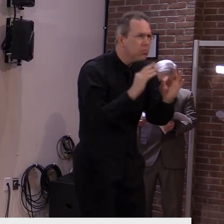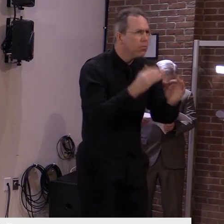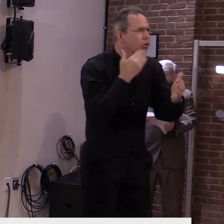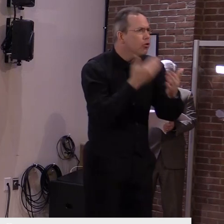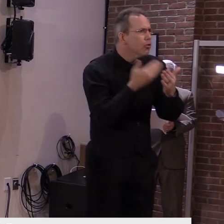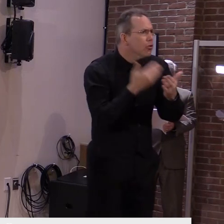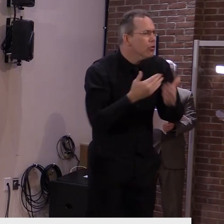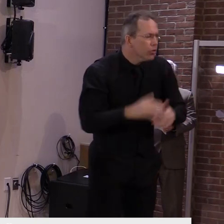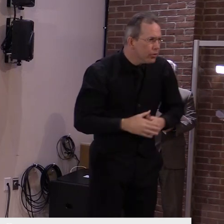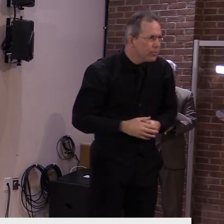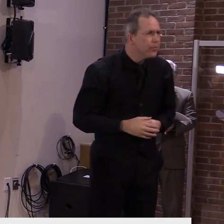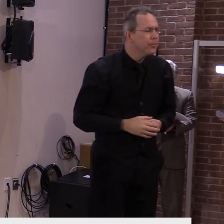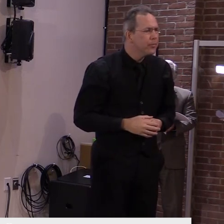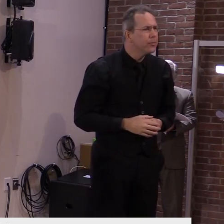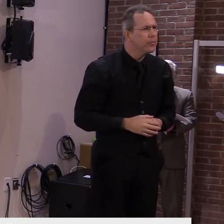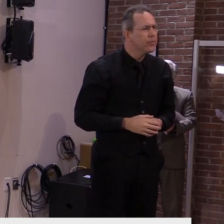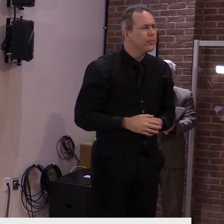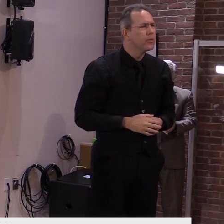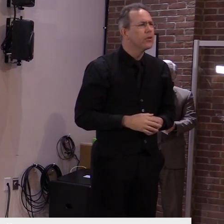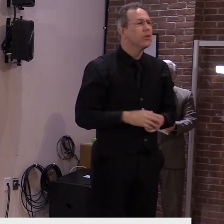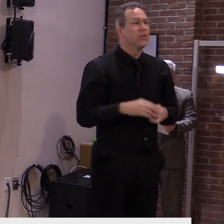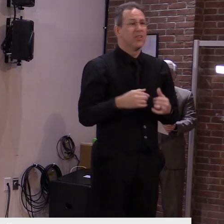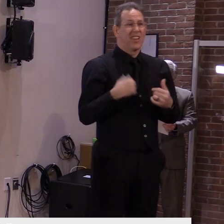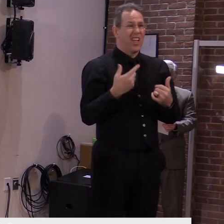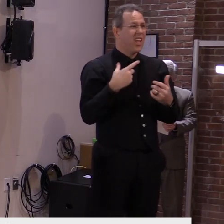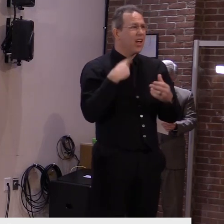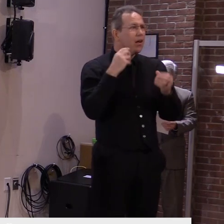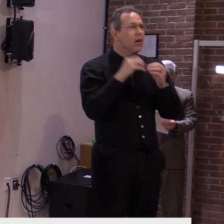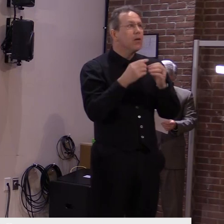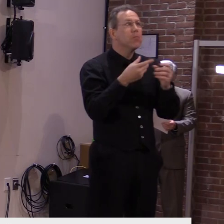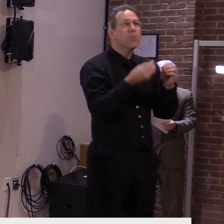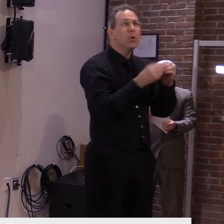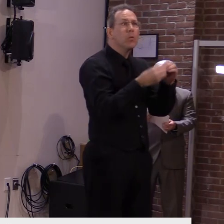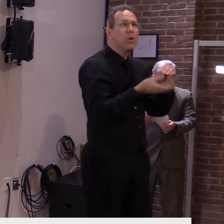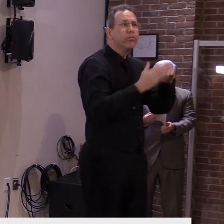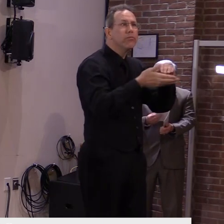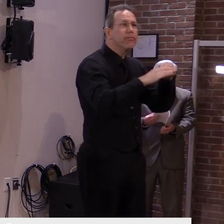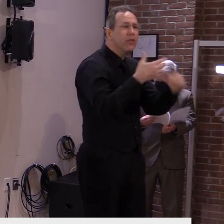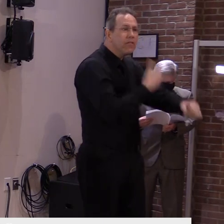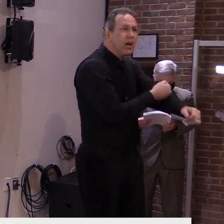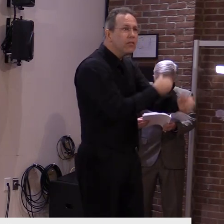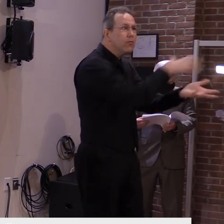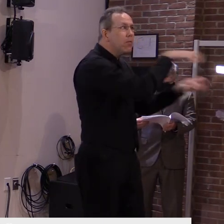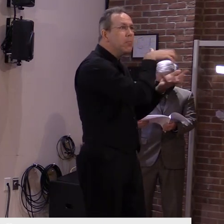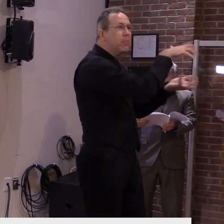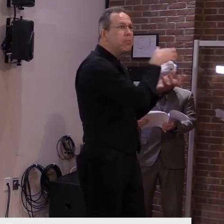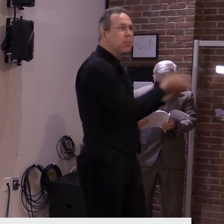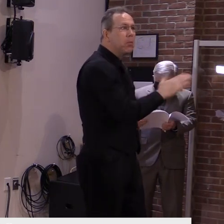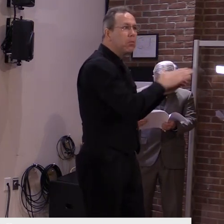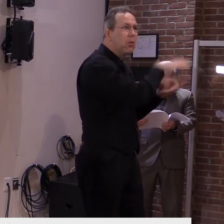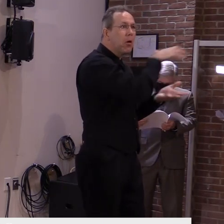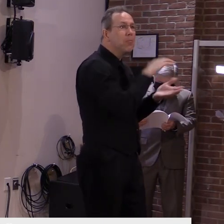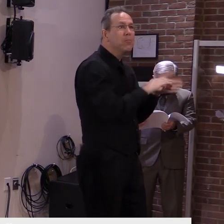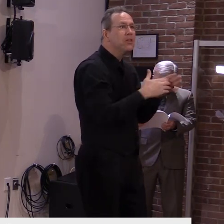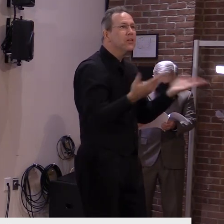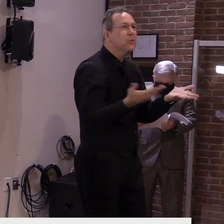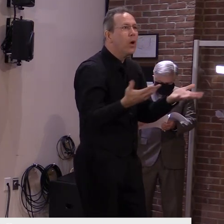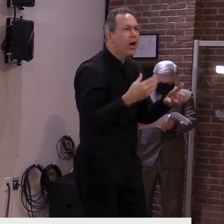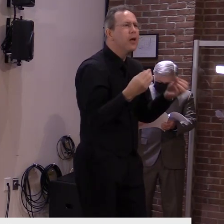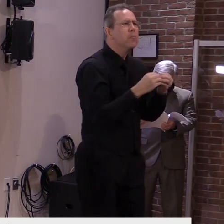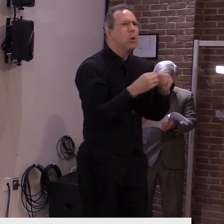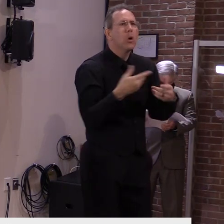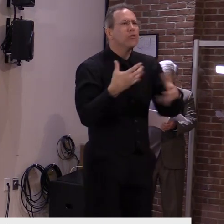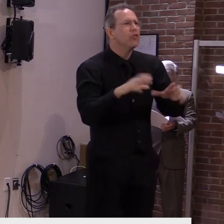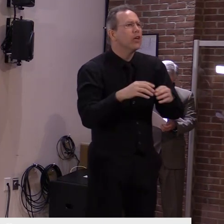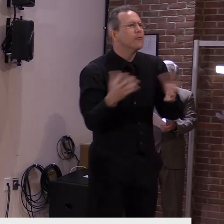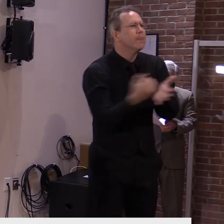And with the possibility of an increased supply, it's possible we'll be able to open eligibility much sooner than we